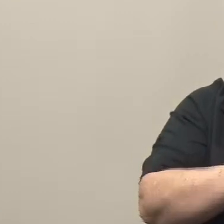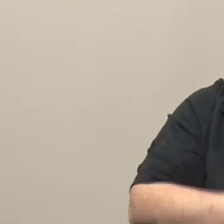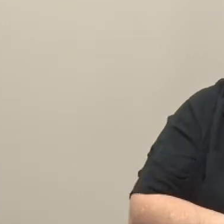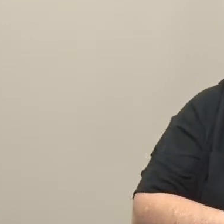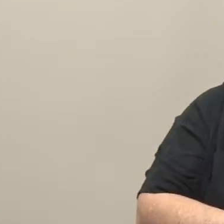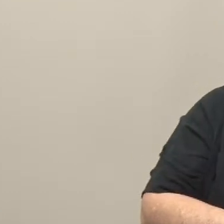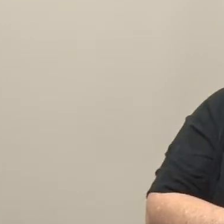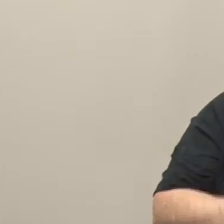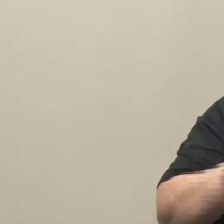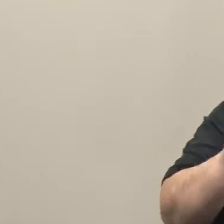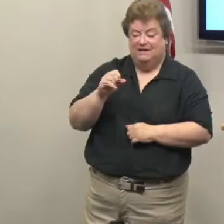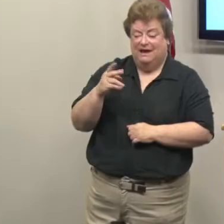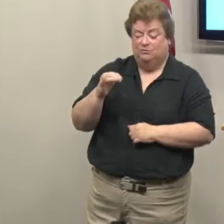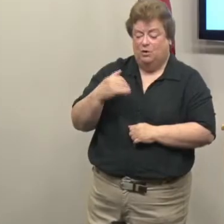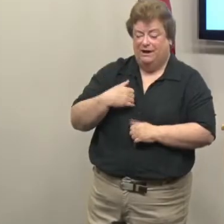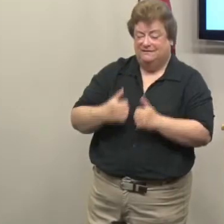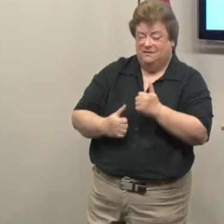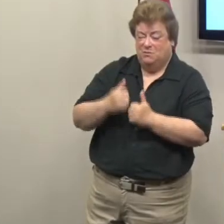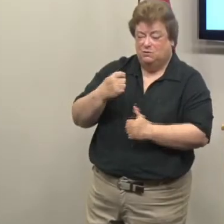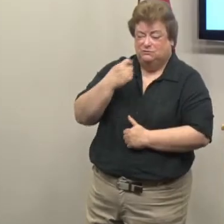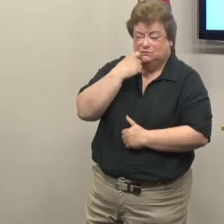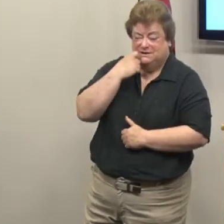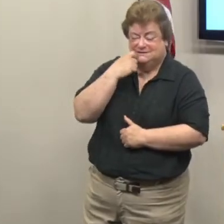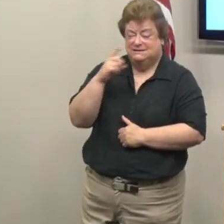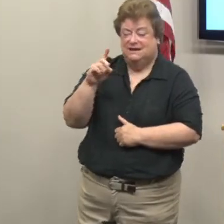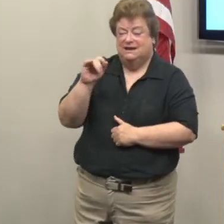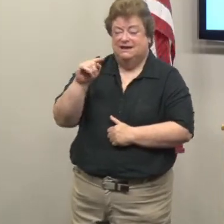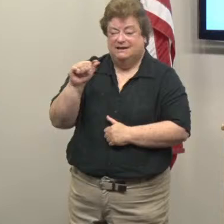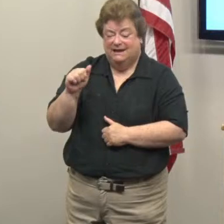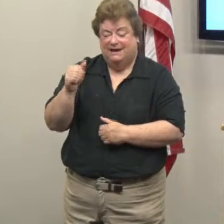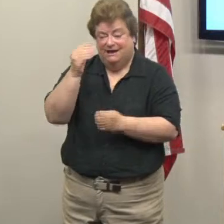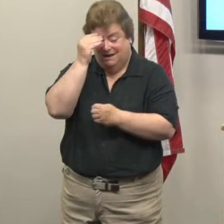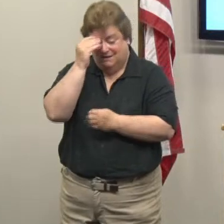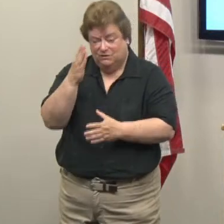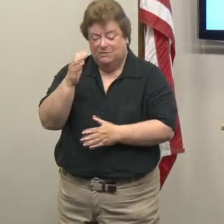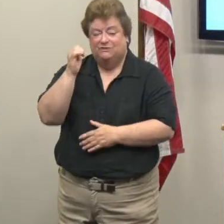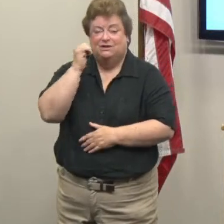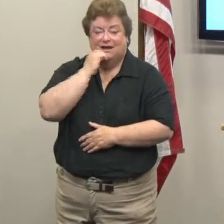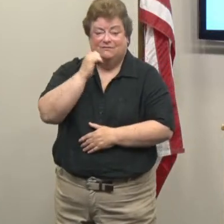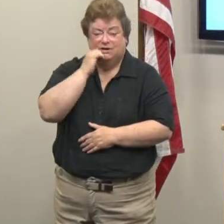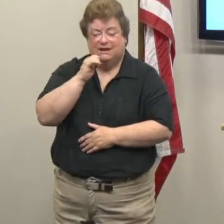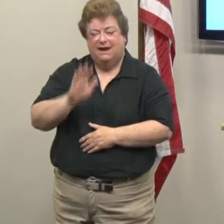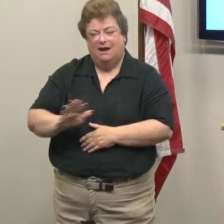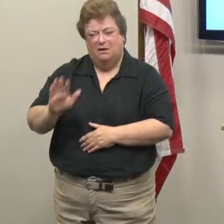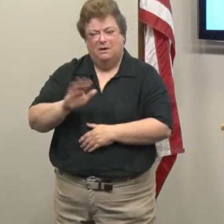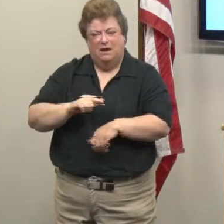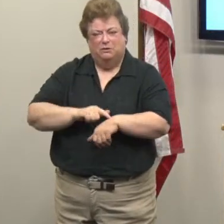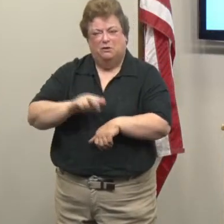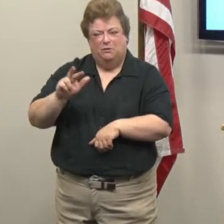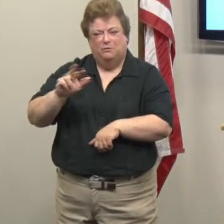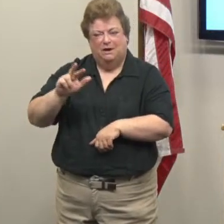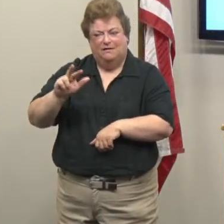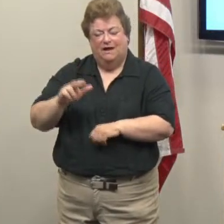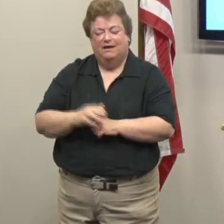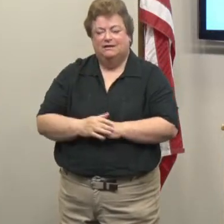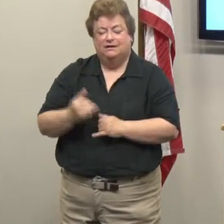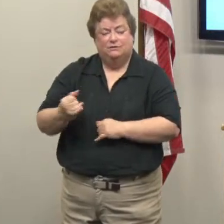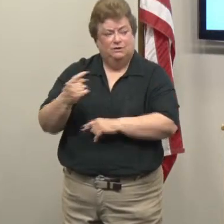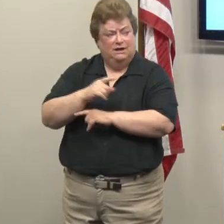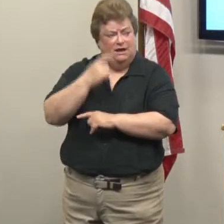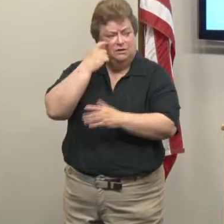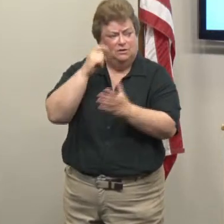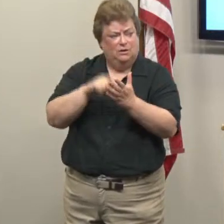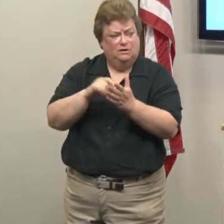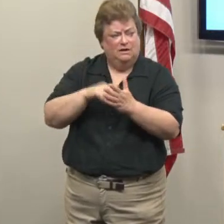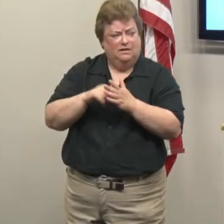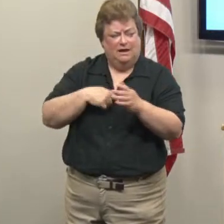is refreshed with the most up-to-date data information every day around 3 p.m. Today, you will notice that we